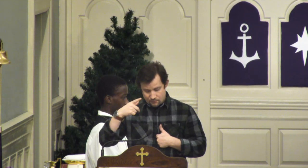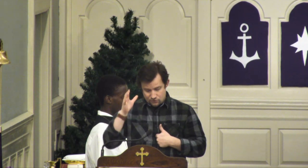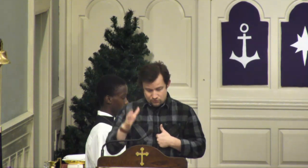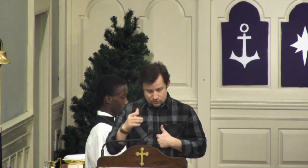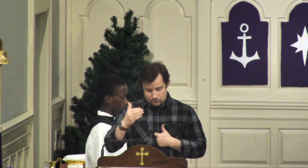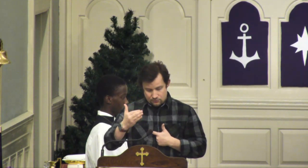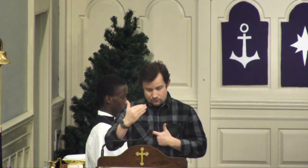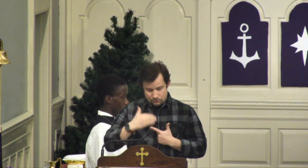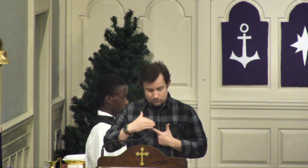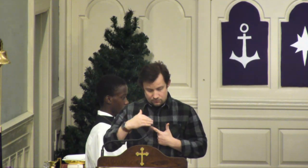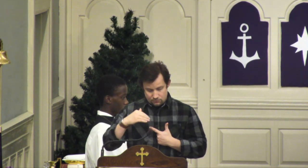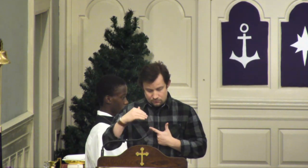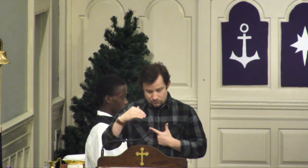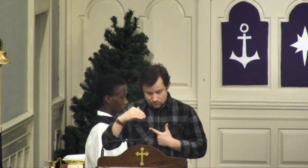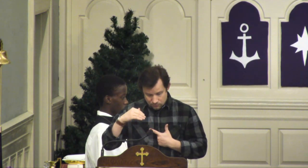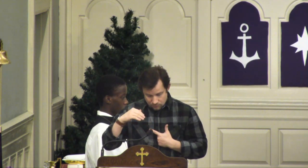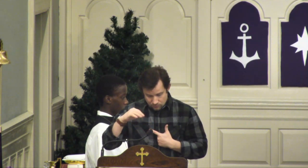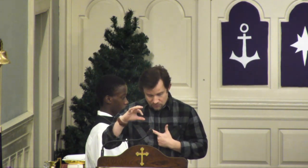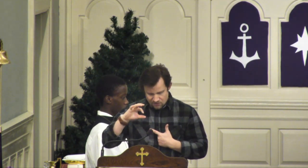for